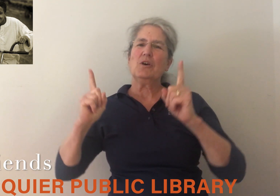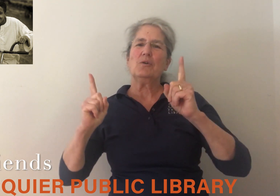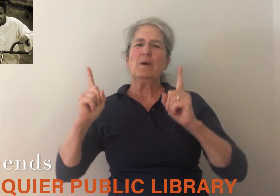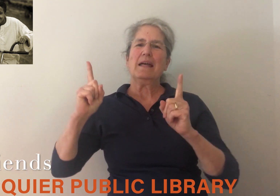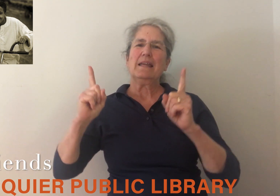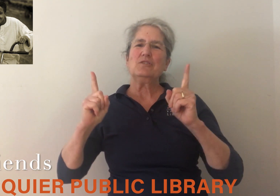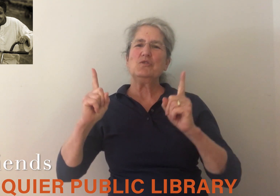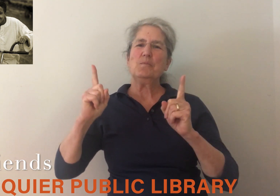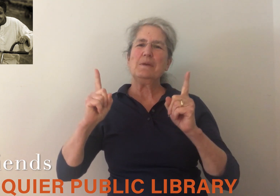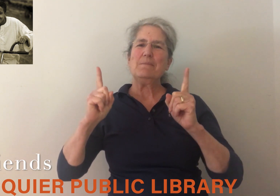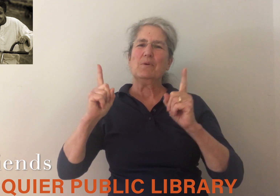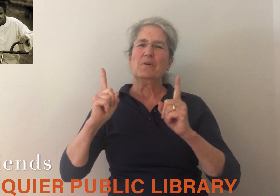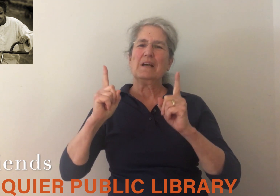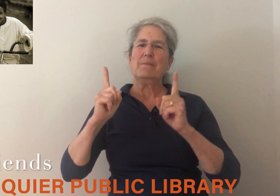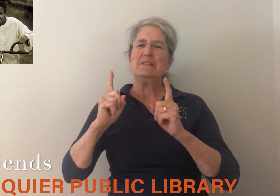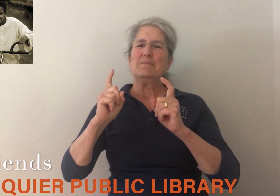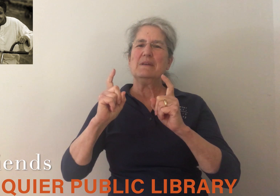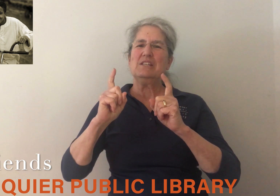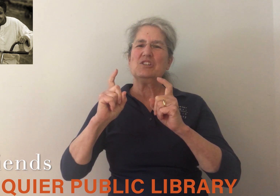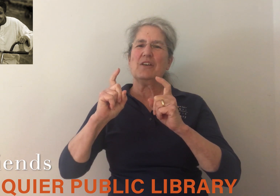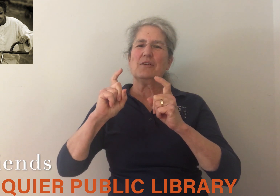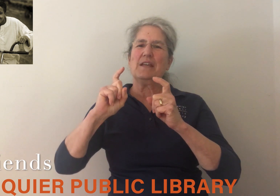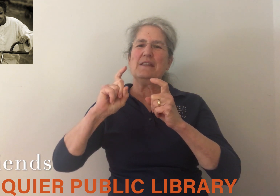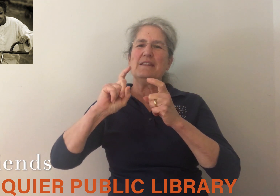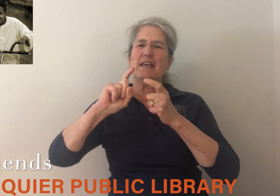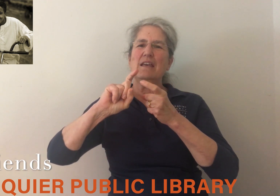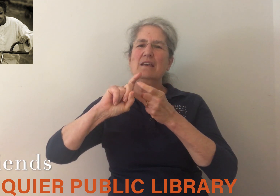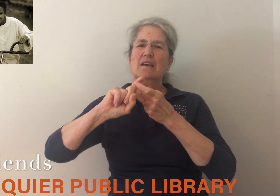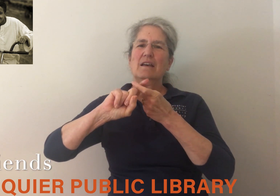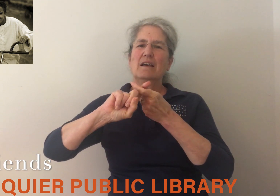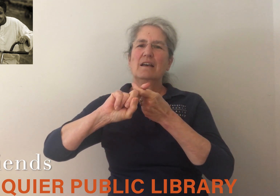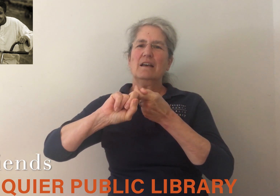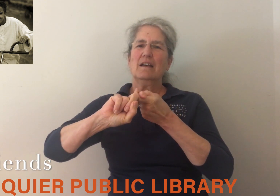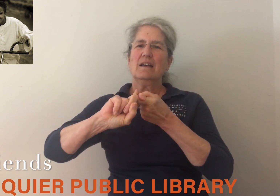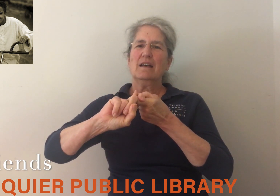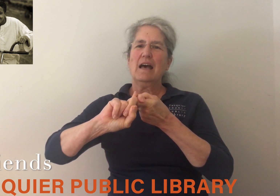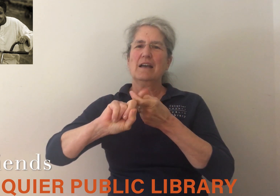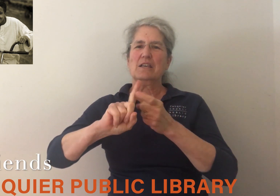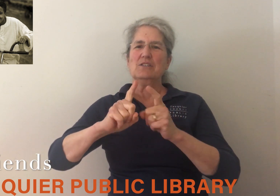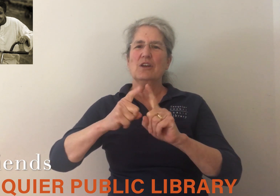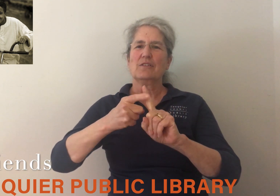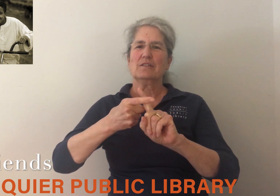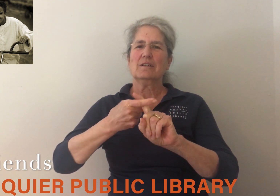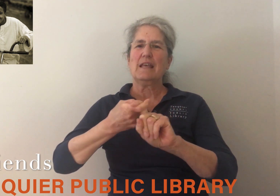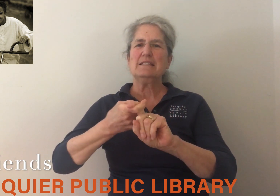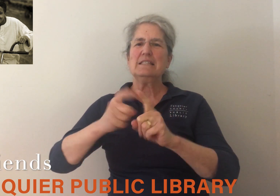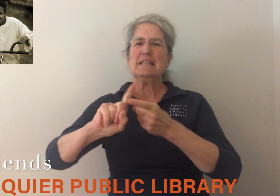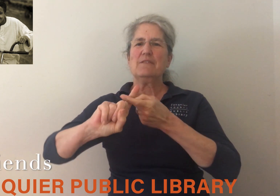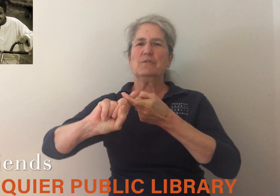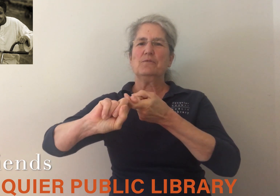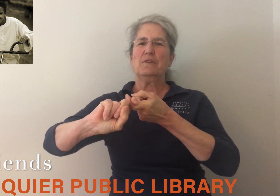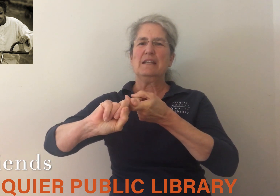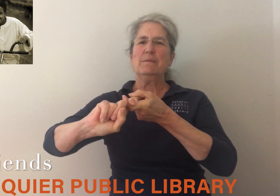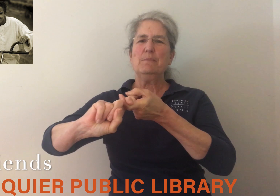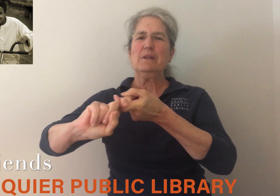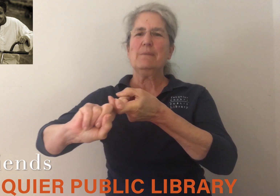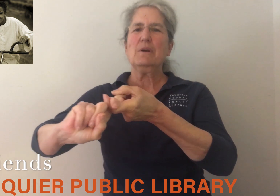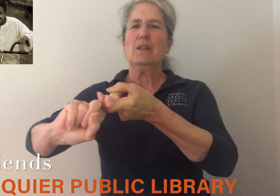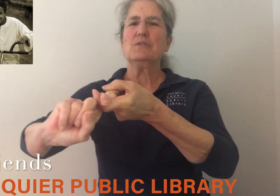also like 2 people coming to meet each other, and then they hug each other. That's the sign for friend. Let me put it up close for